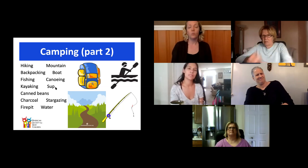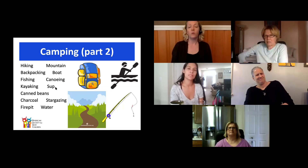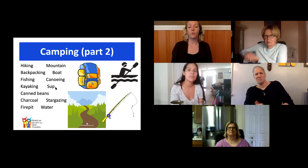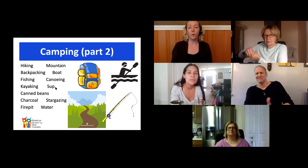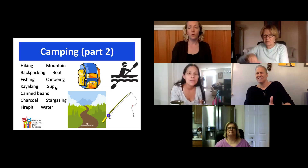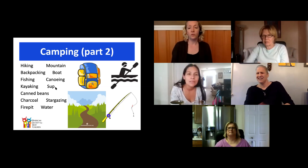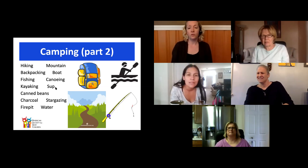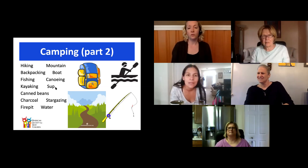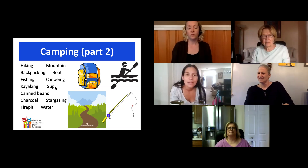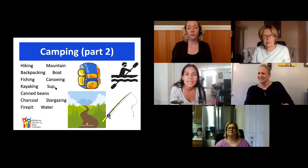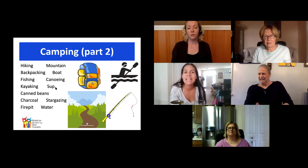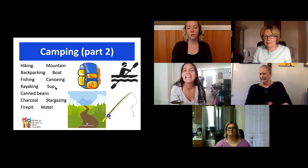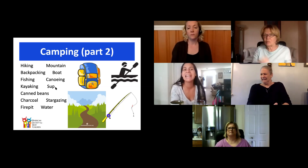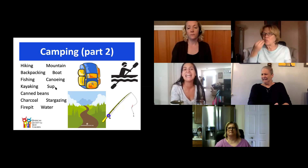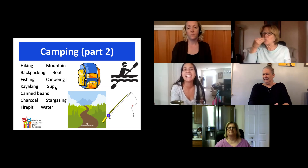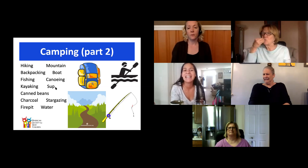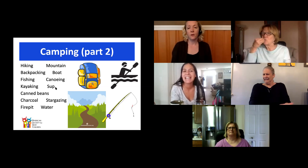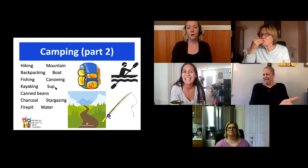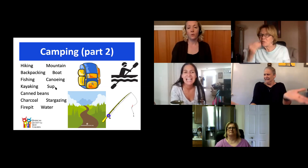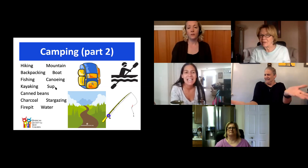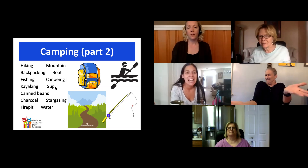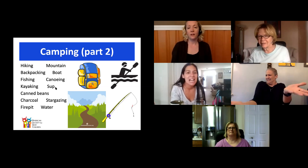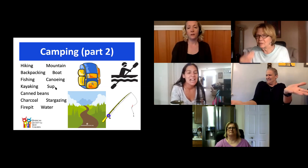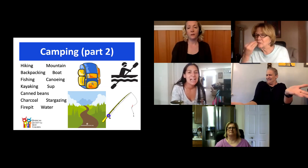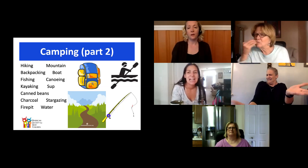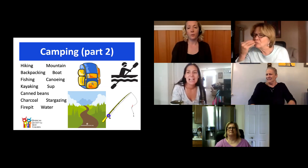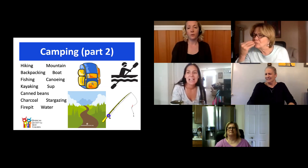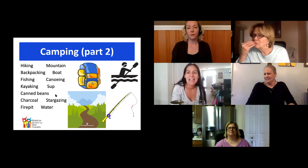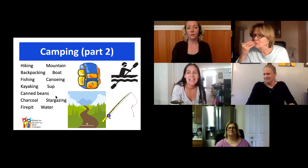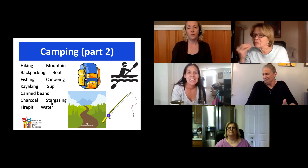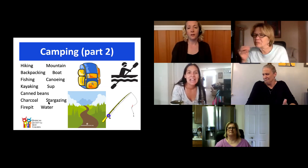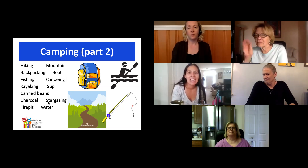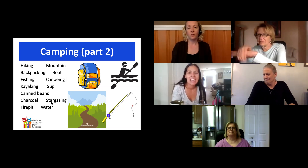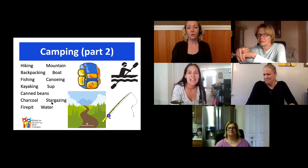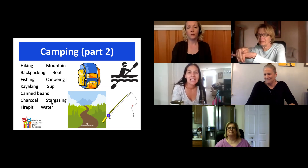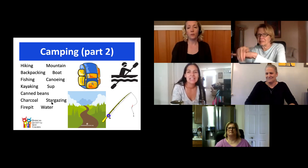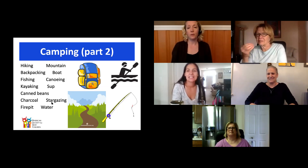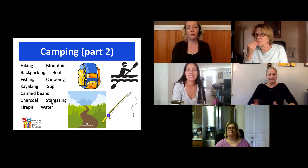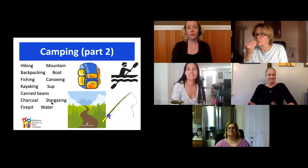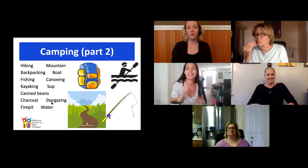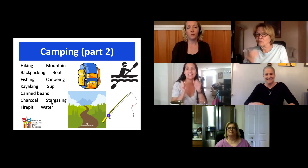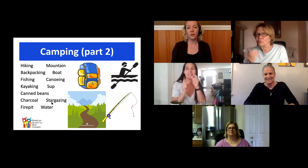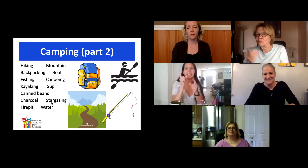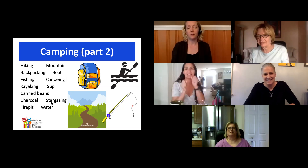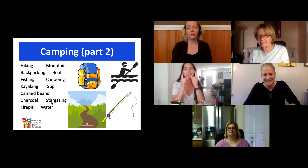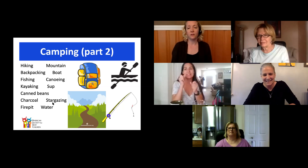What the heck is sup? Anybody know what sup is? I don't even know what that is. I got